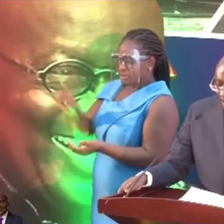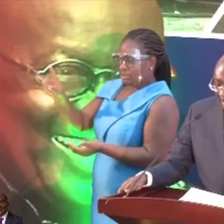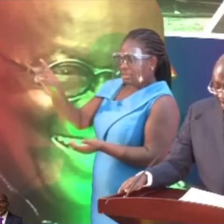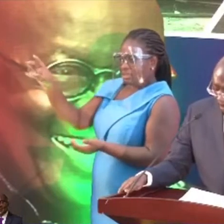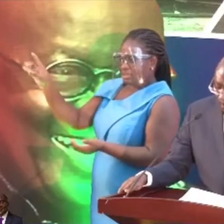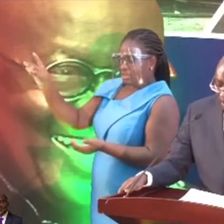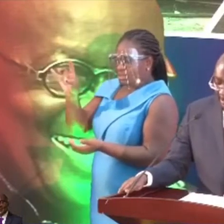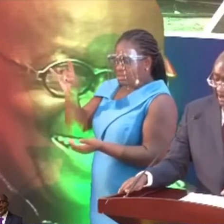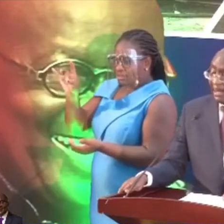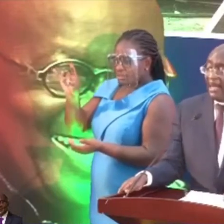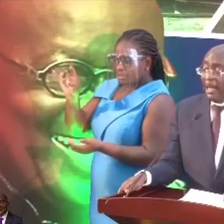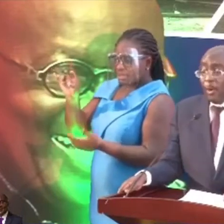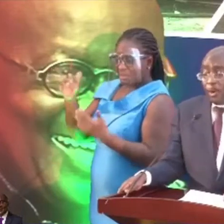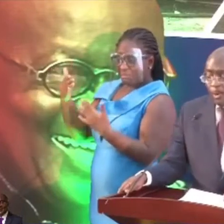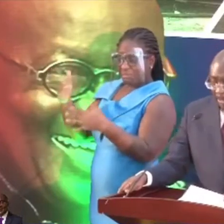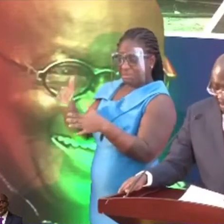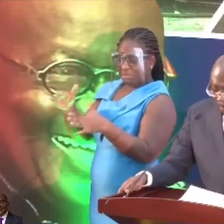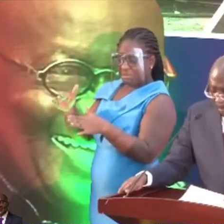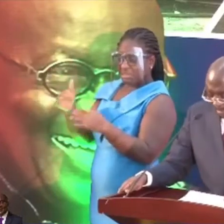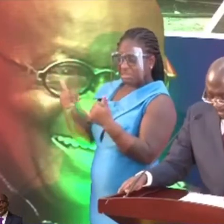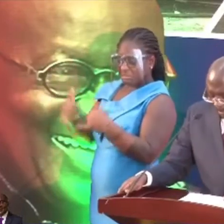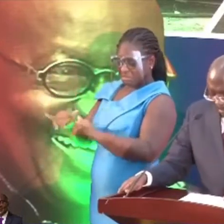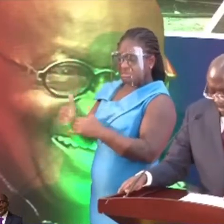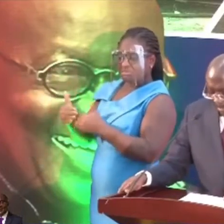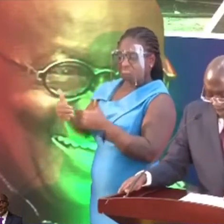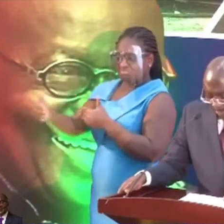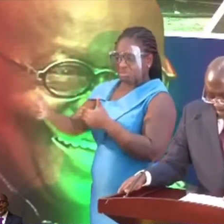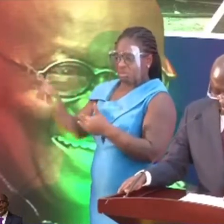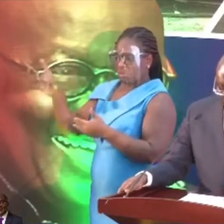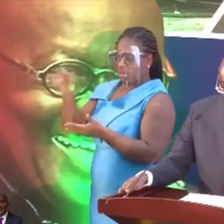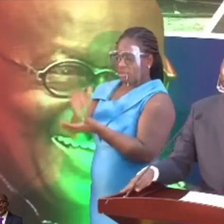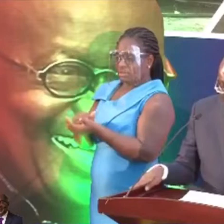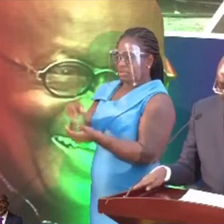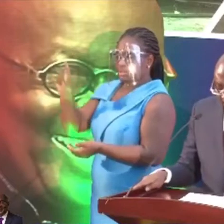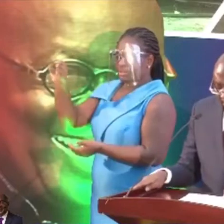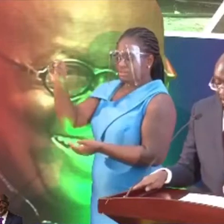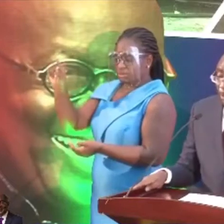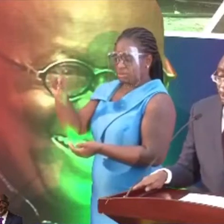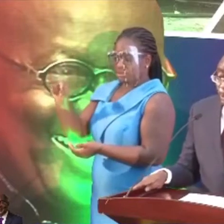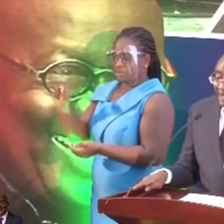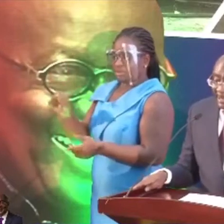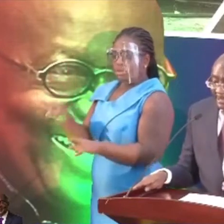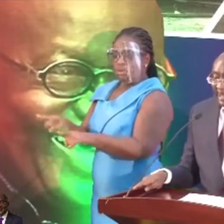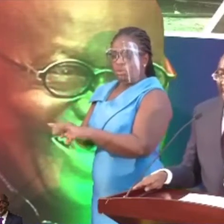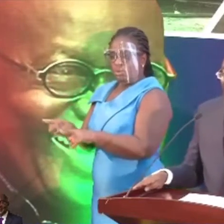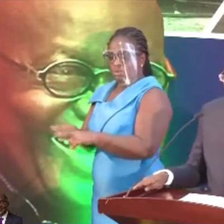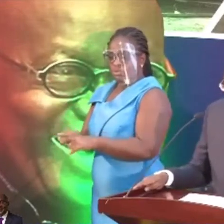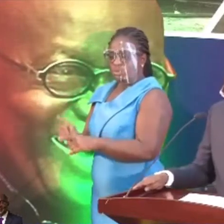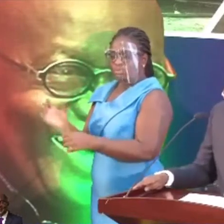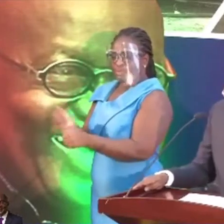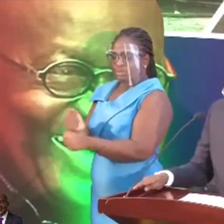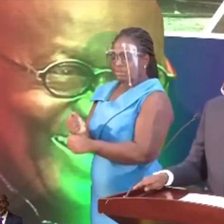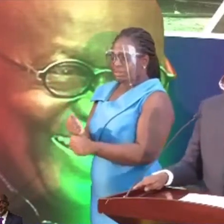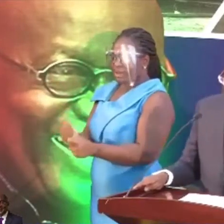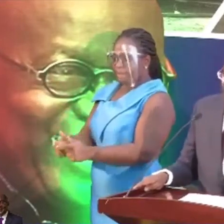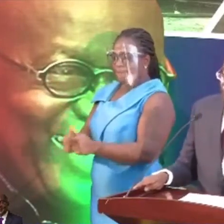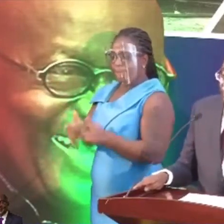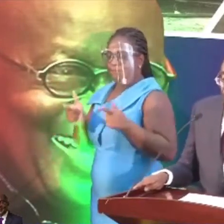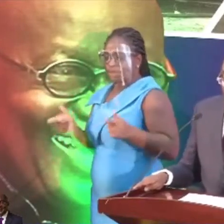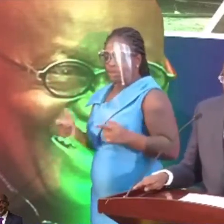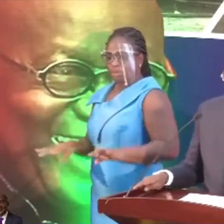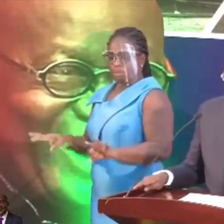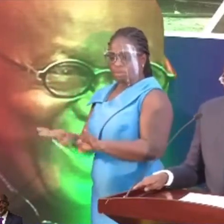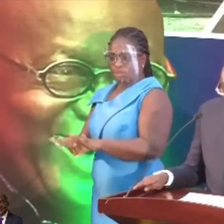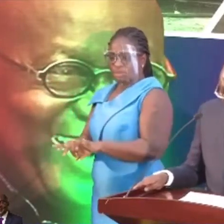2,824, that is completed, and ongoing is 1,020. We've also undertaken a major